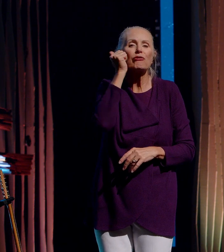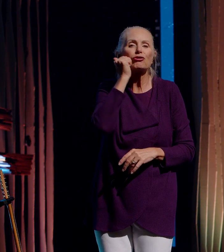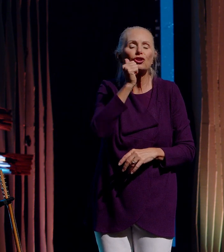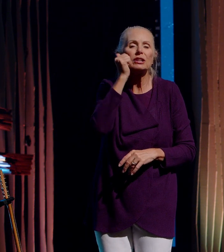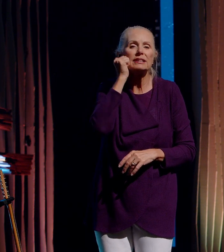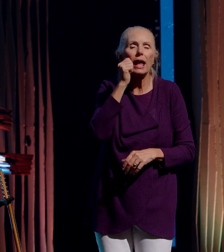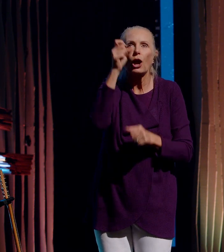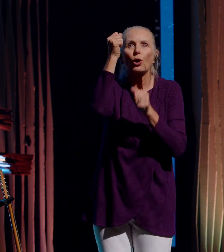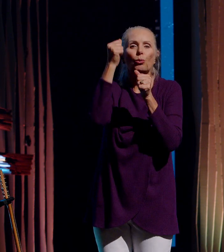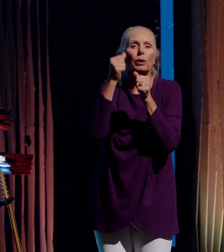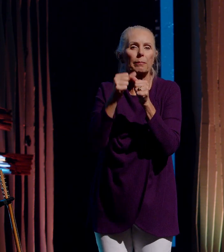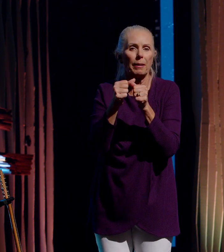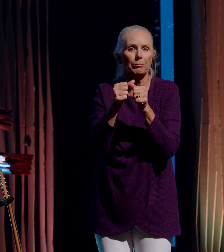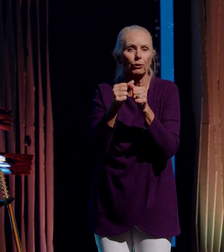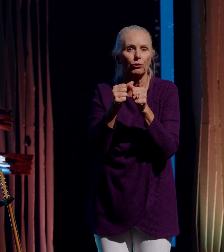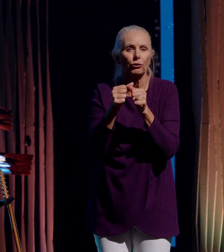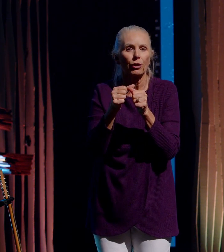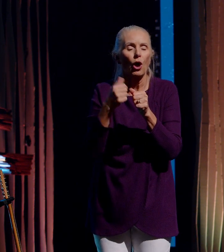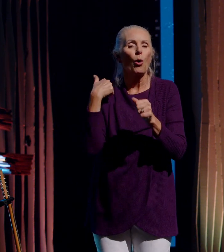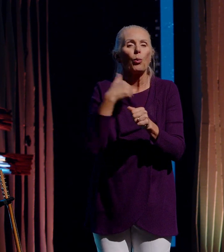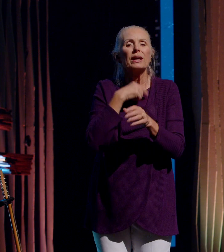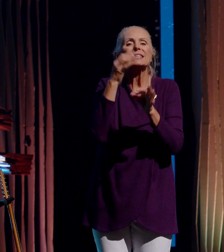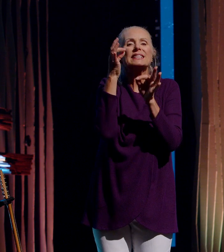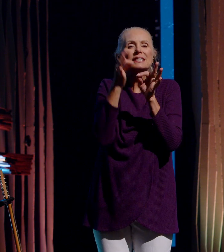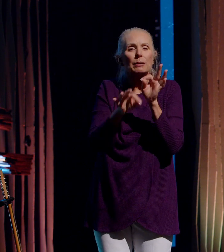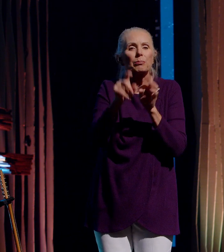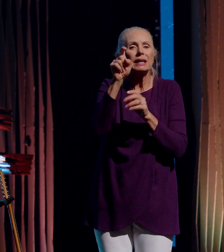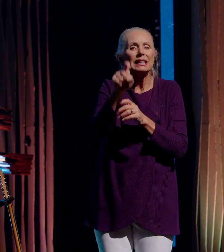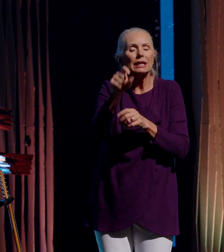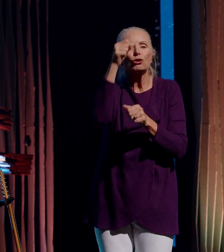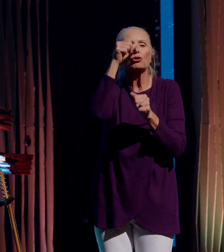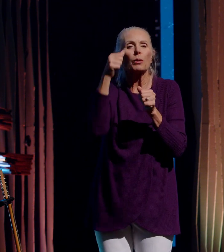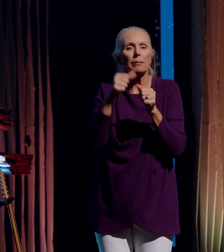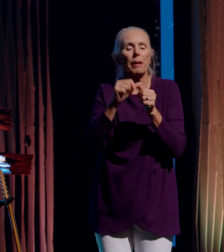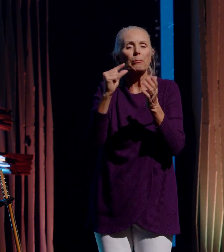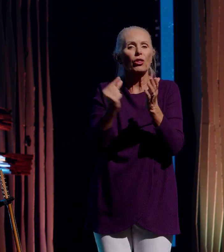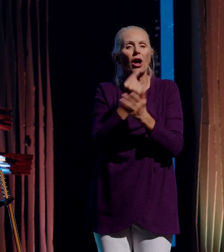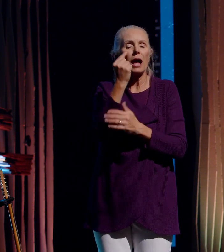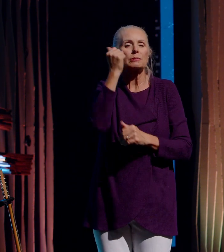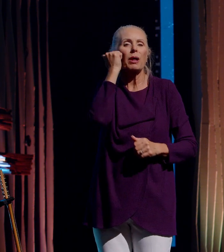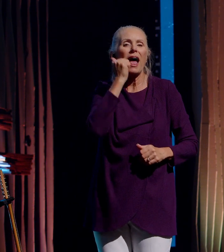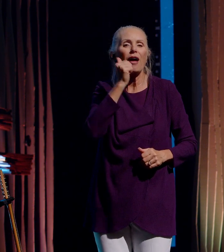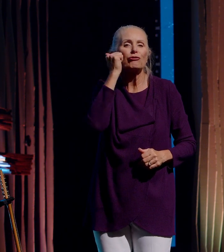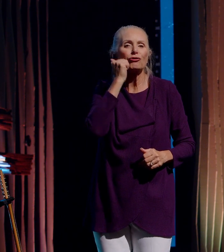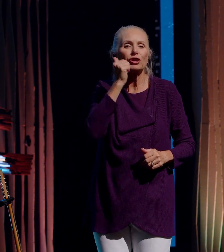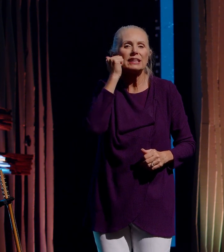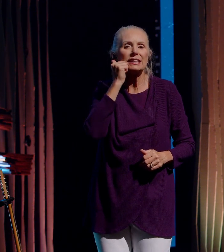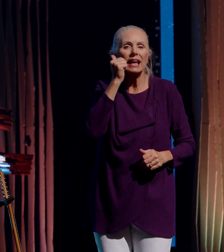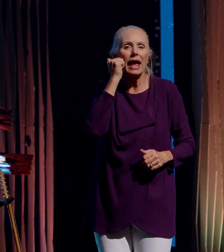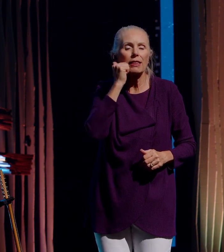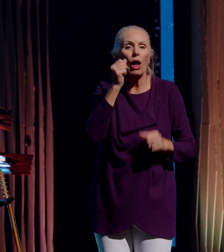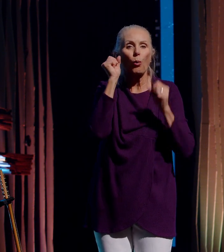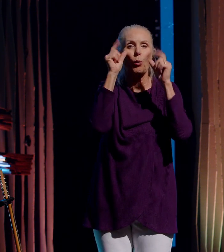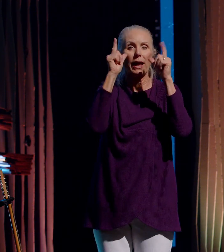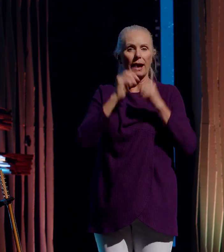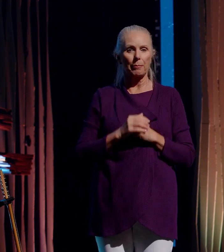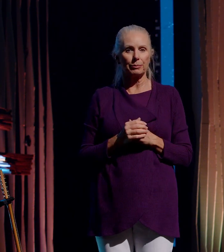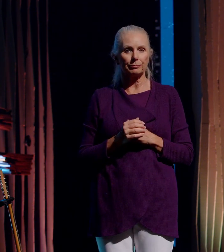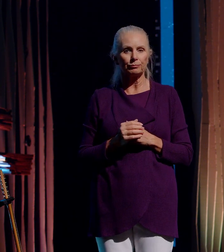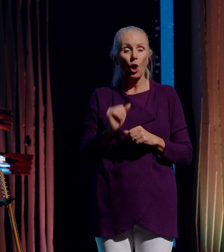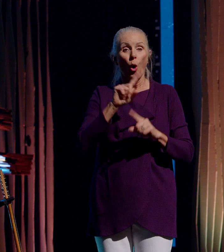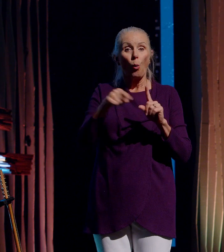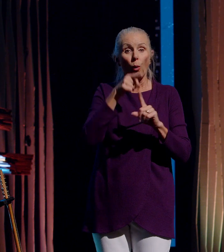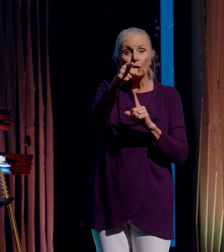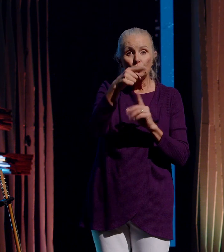day. What that simply means is we need to remember the gospel every single day that we wake up. When you get in God's